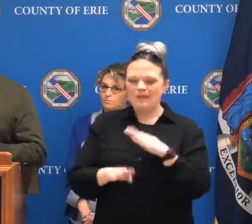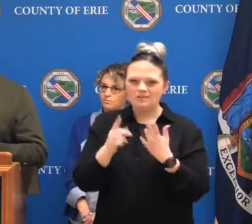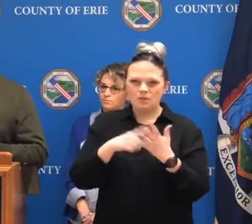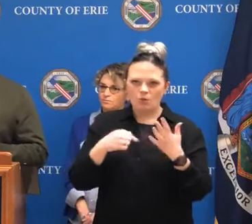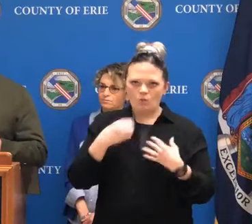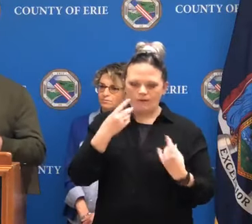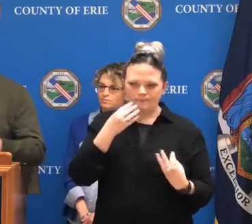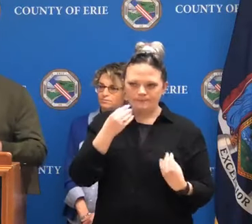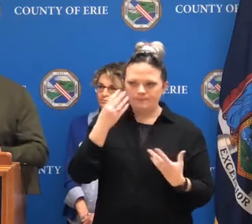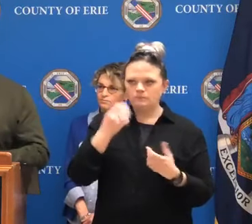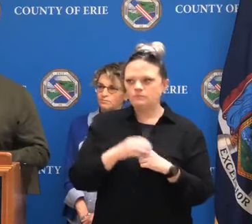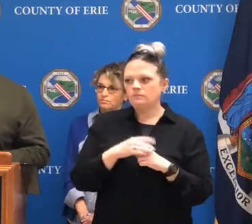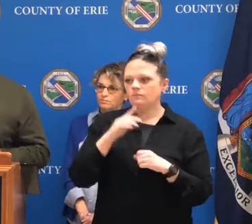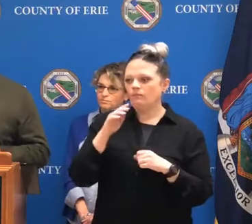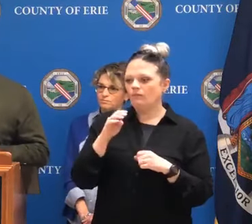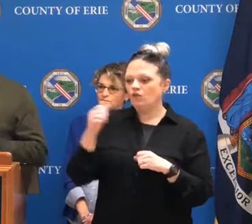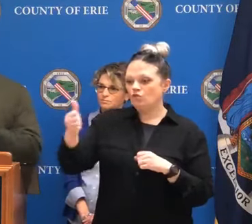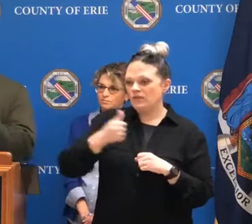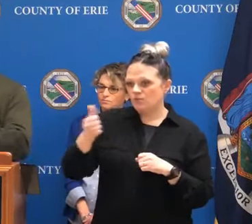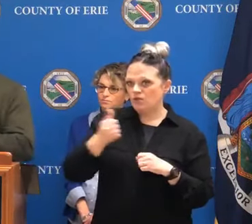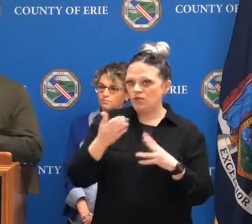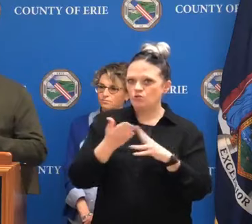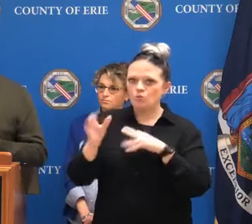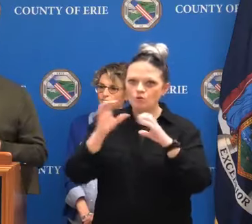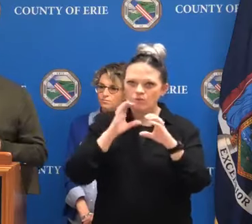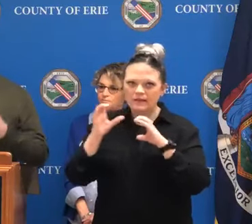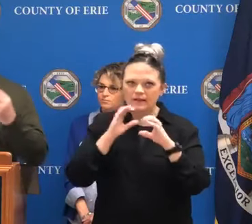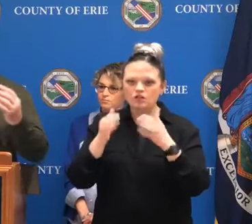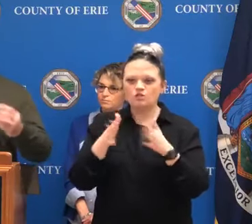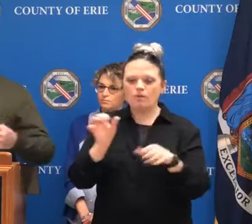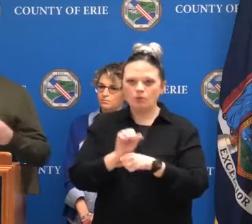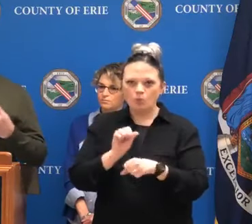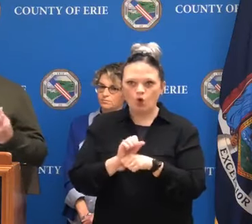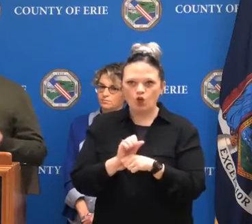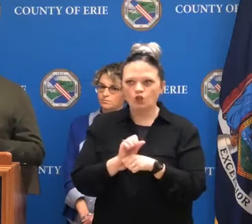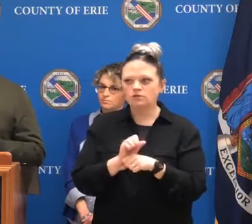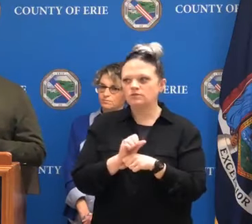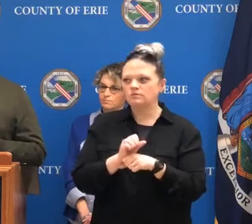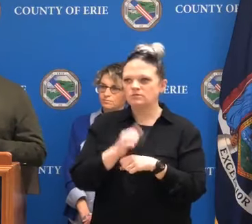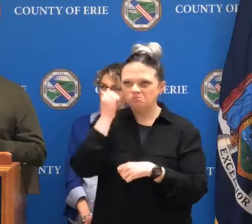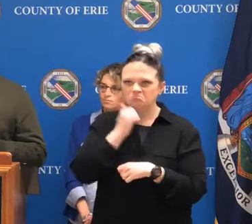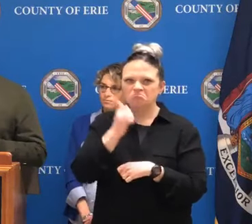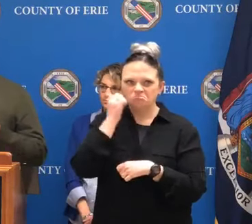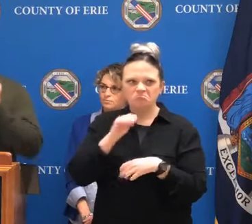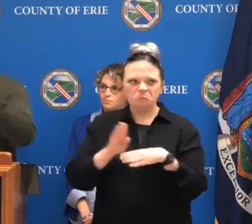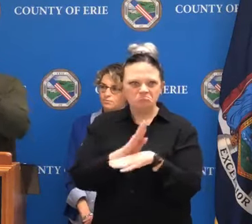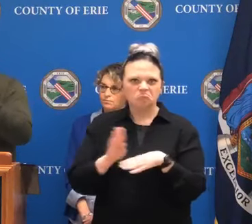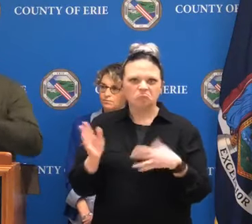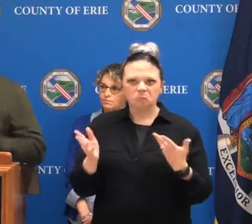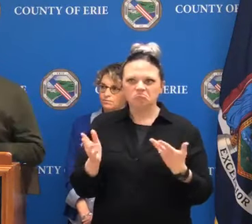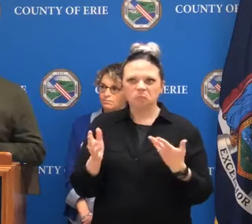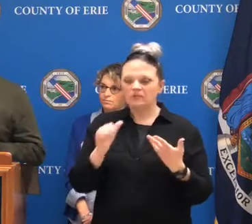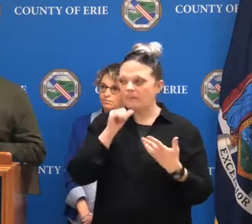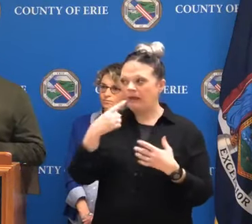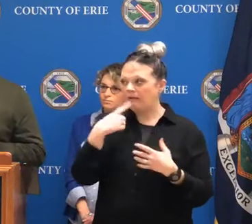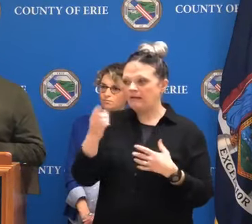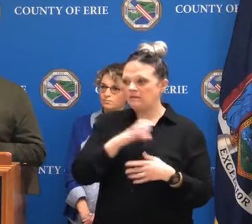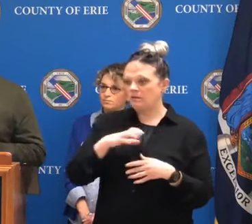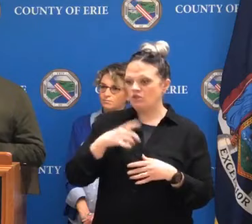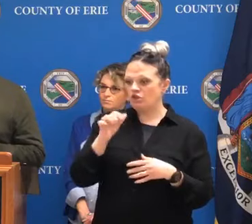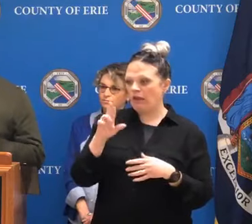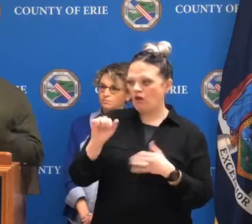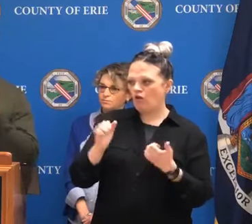the ESF's transportation through communications, public works. A lot of these are the day-to-day operations. I'm not going to tell Commissioner Geary how to